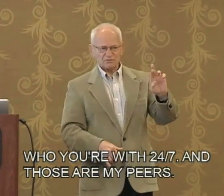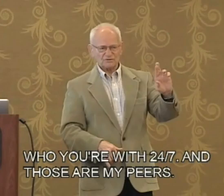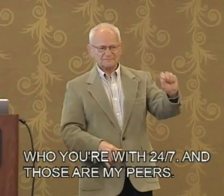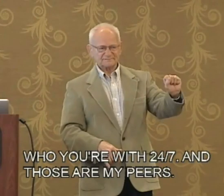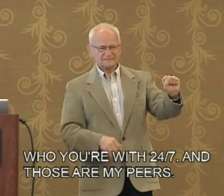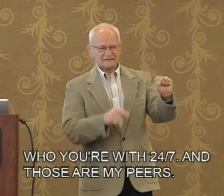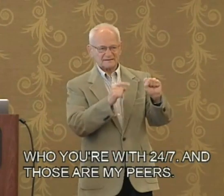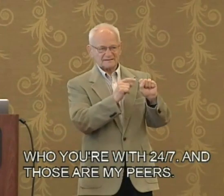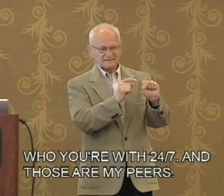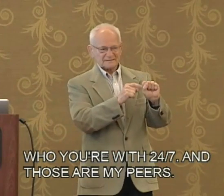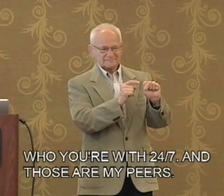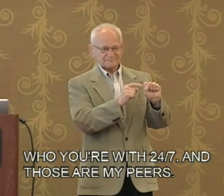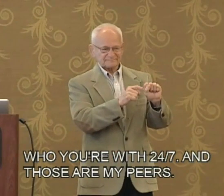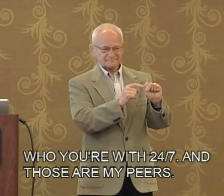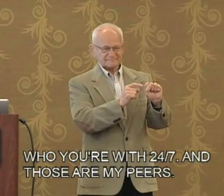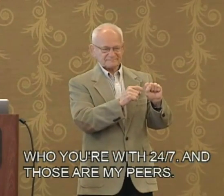And those are my peers.